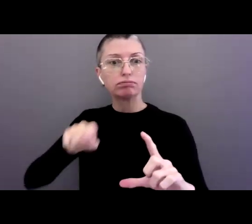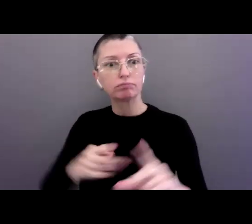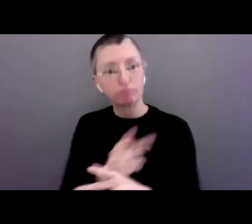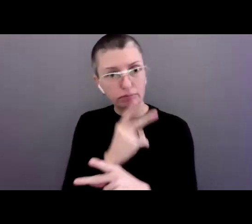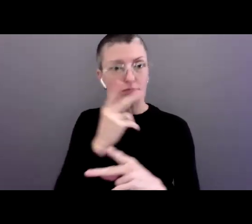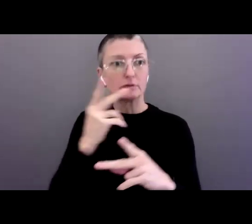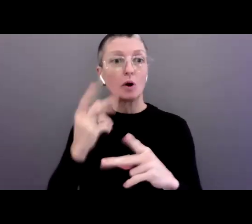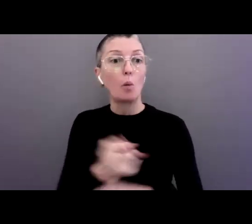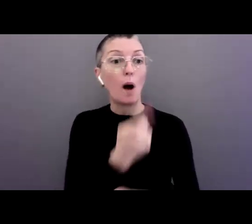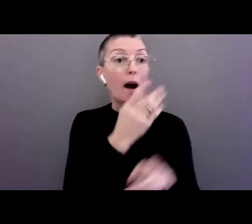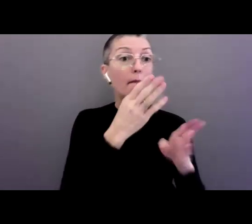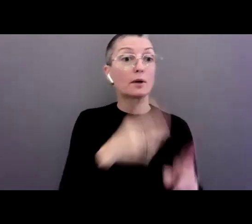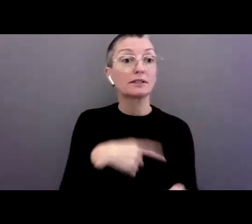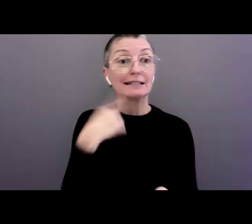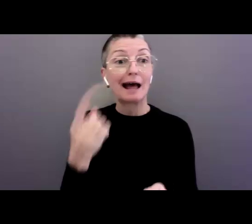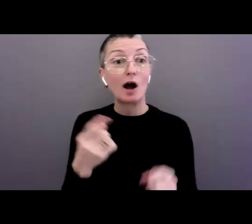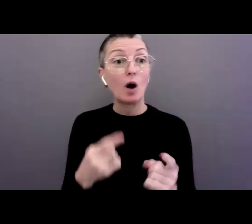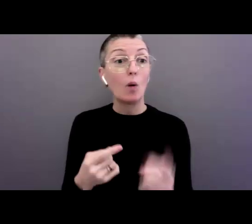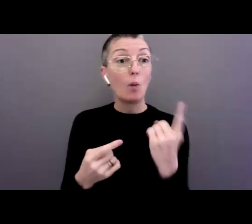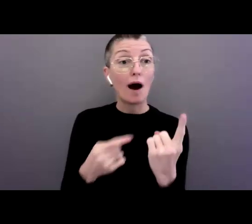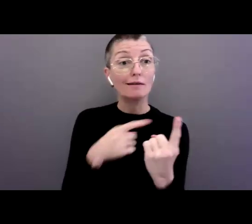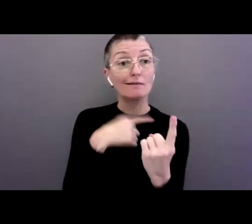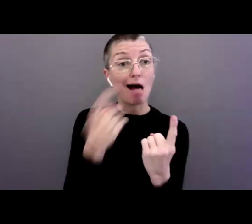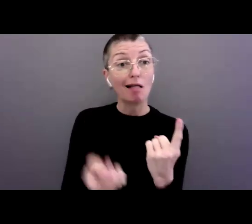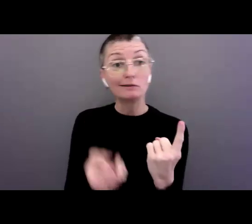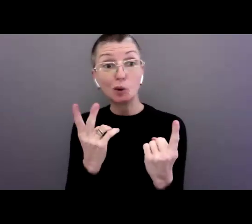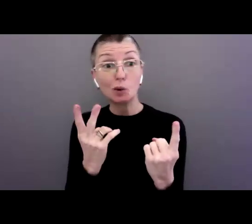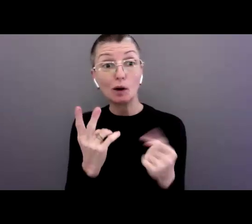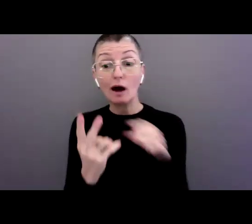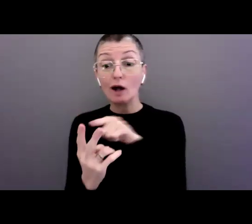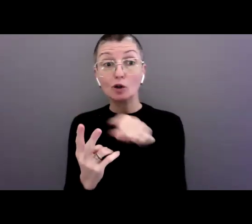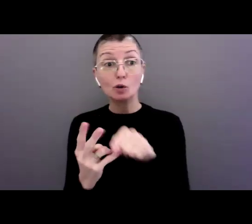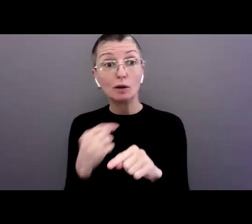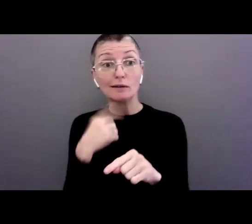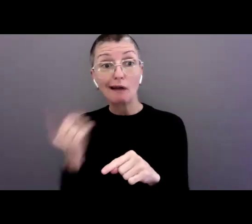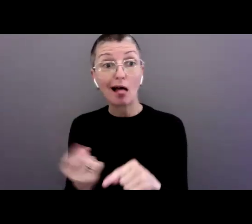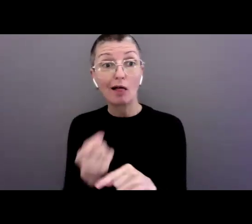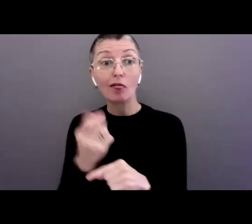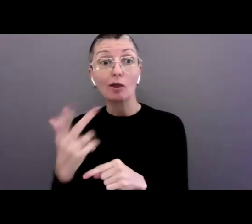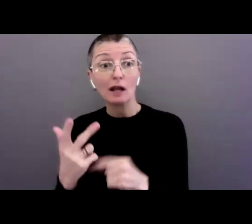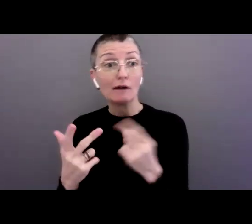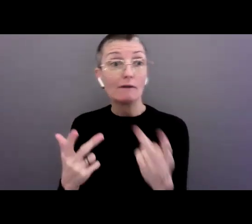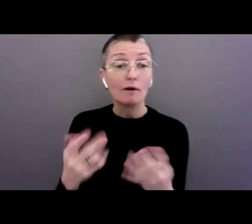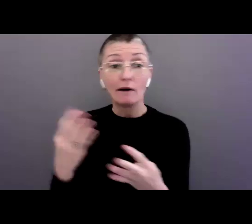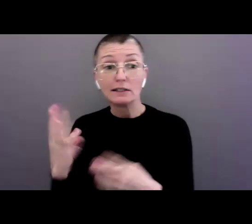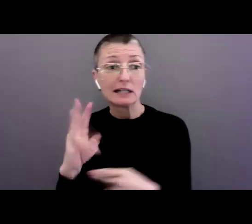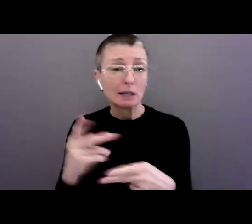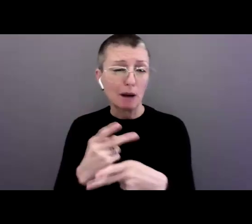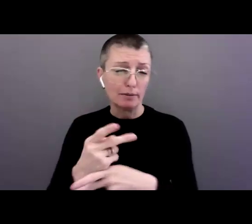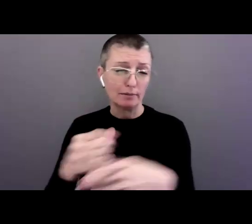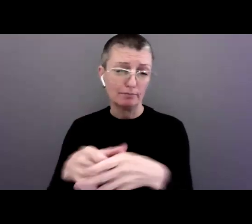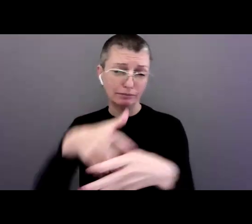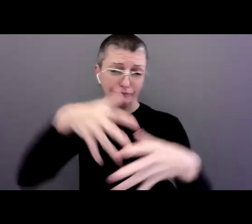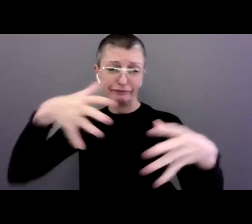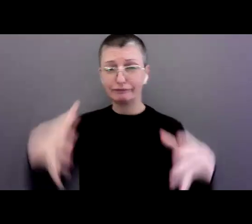tells six people tells 12 tells 36, and it'll start going and going and going. And like I said,